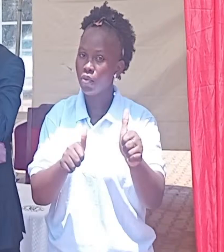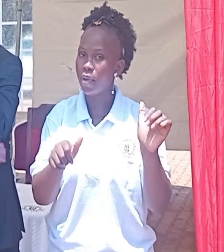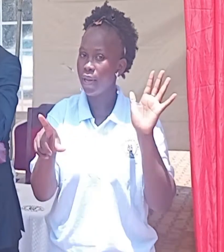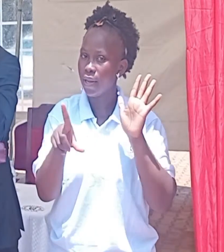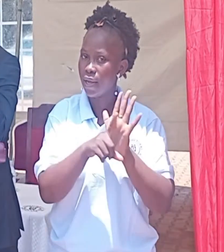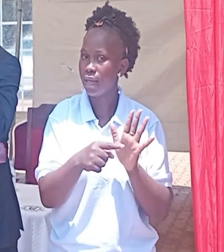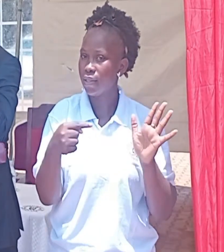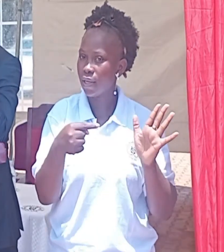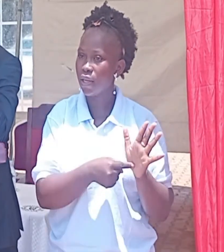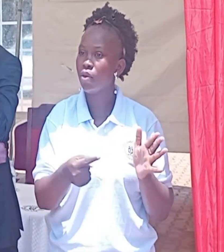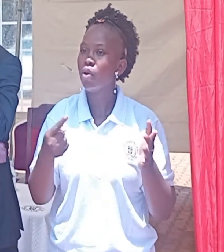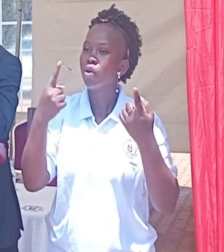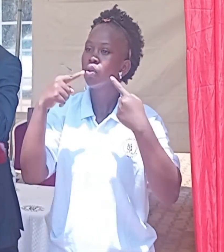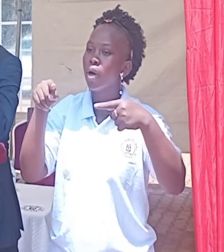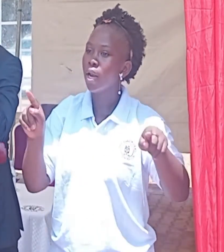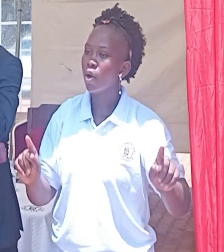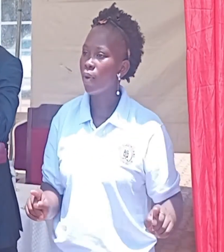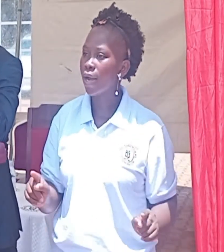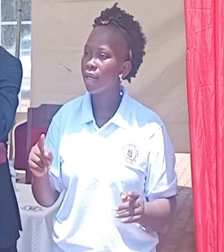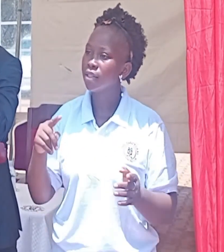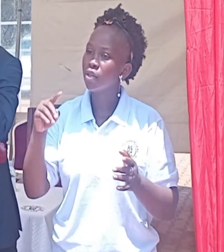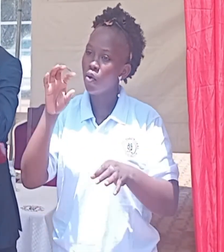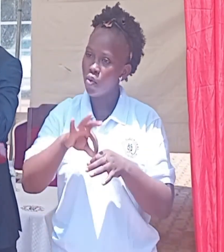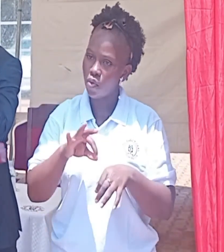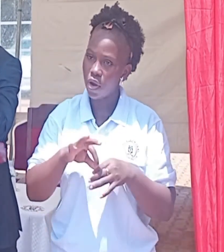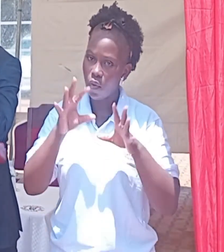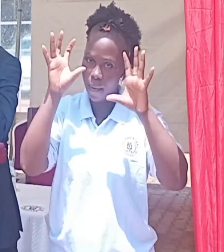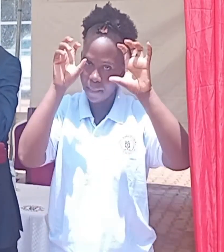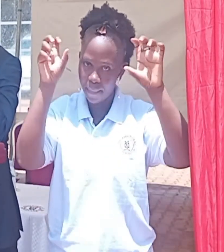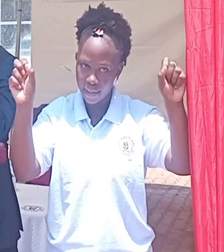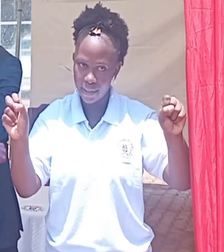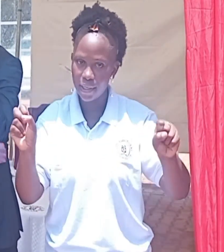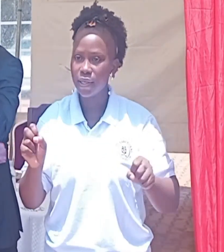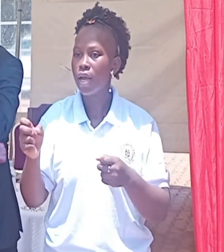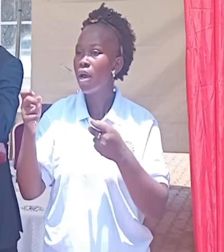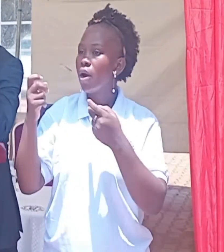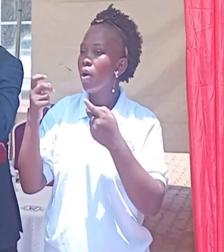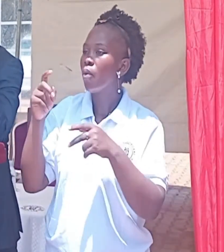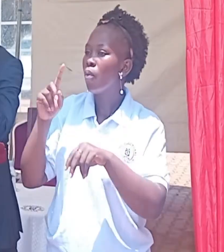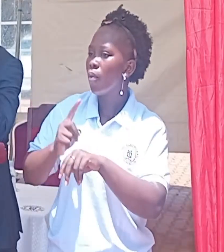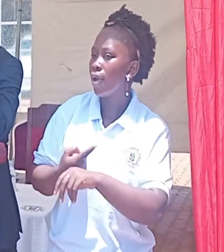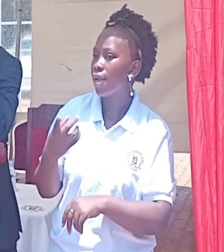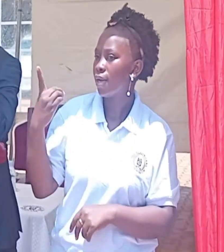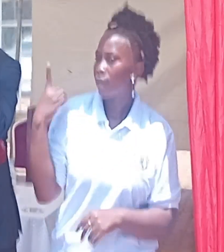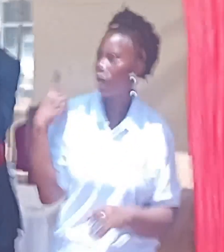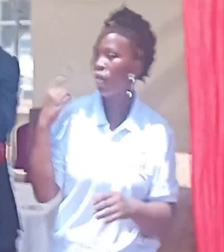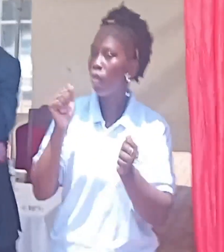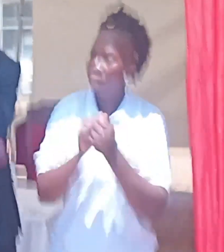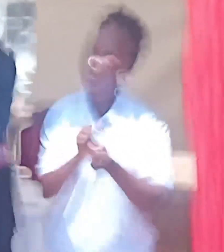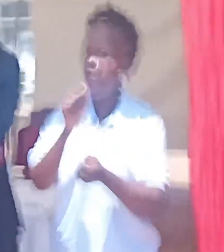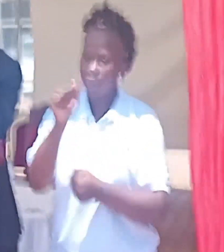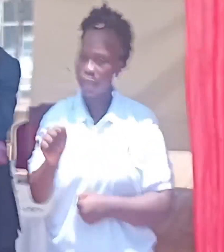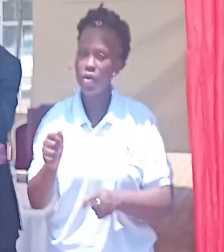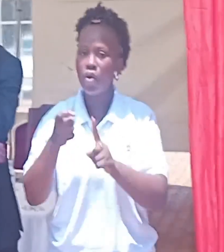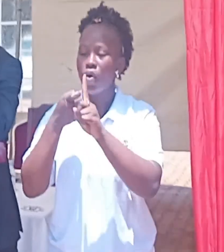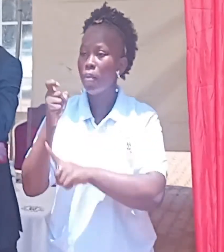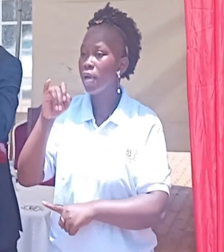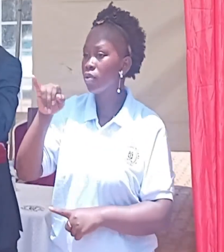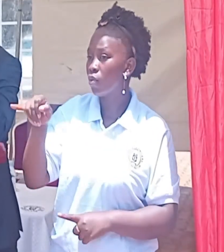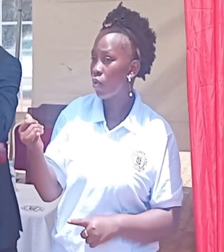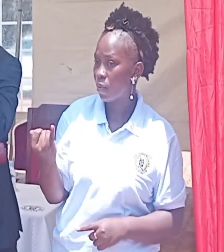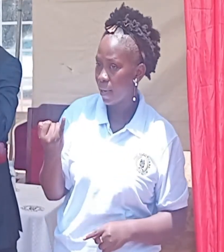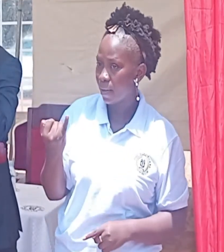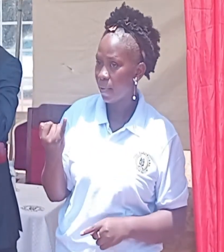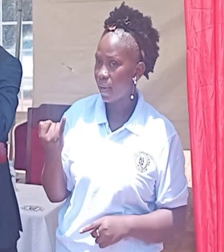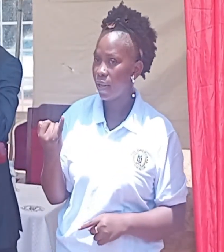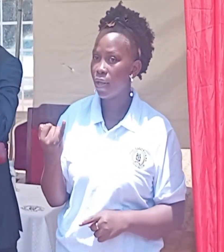twagala kulanga nti okulonda ku bwa pulezidenti kugenda kubeerawo ng'ennaku 15 omwezi gw'olubereberye